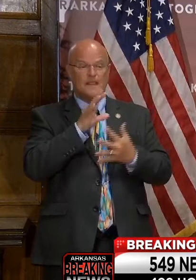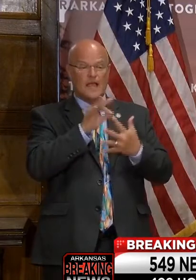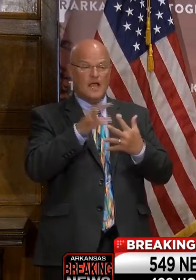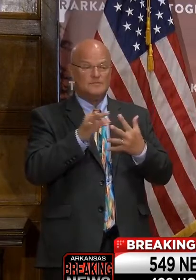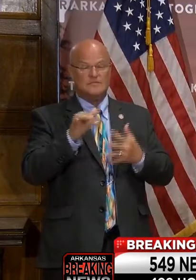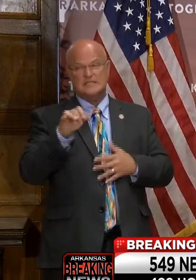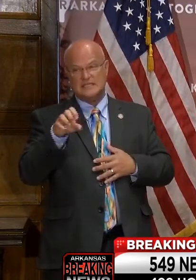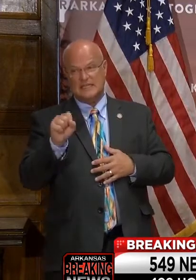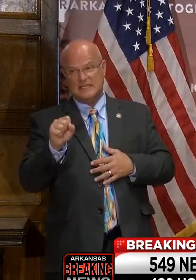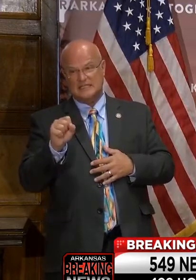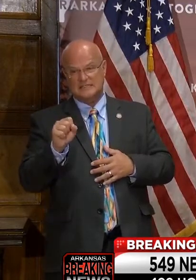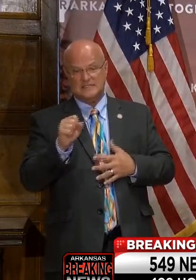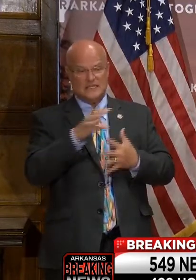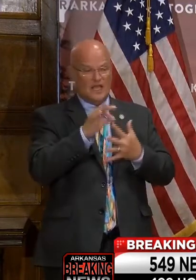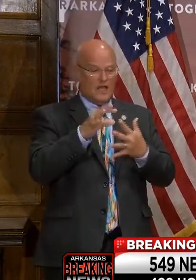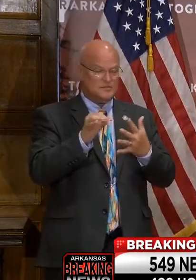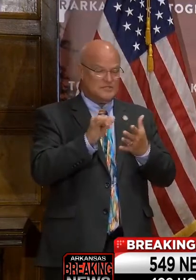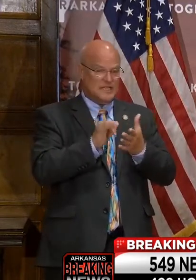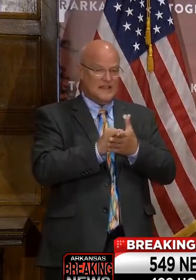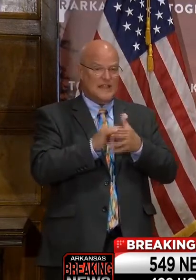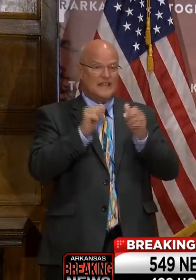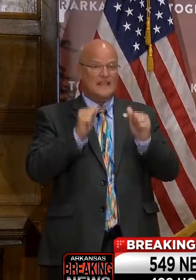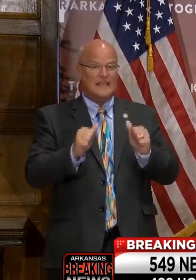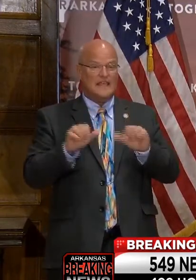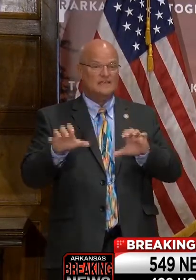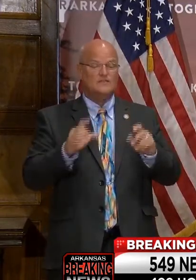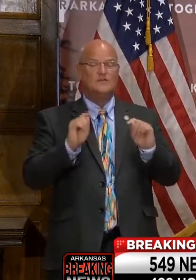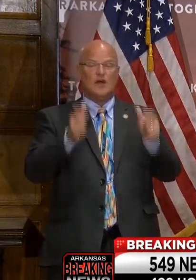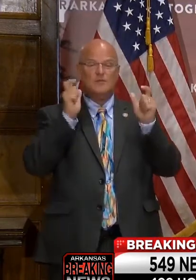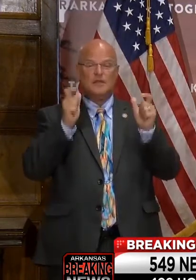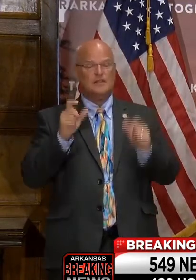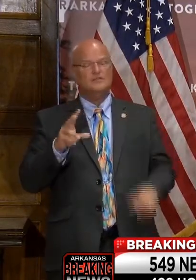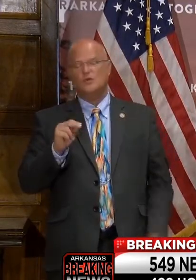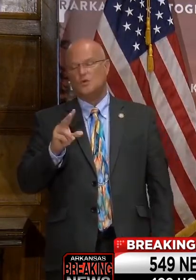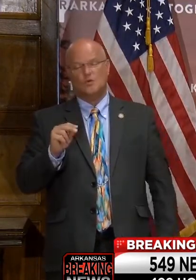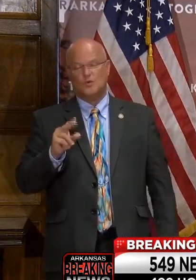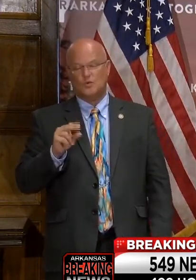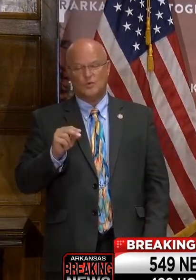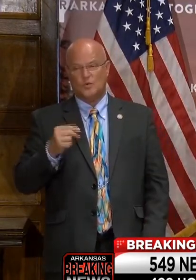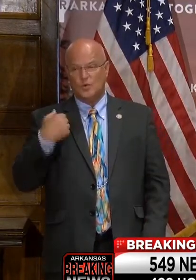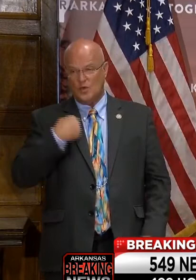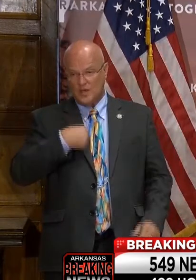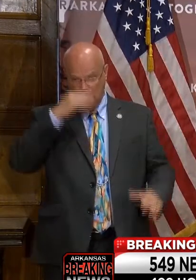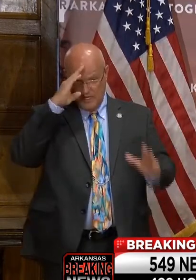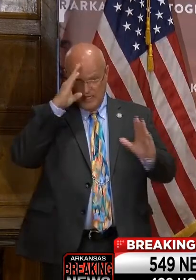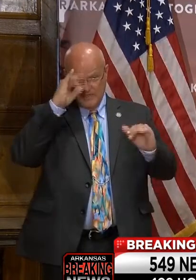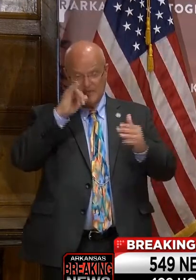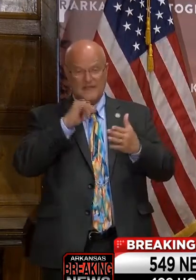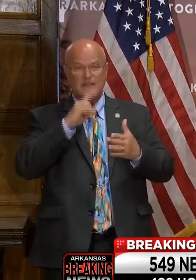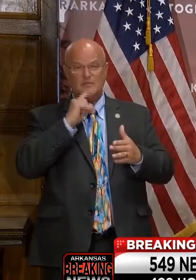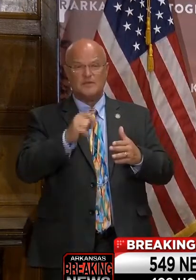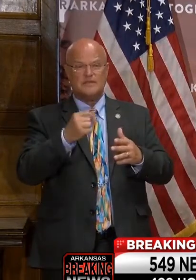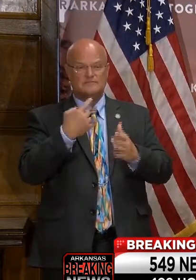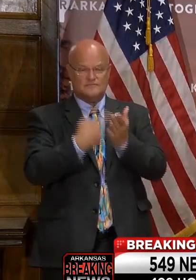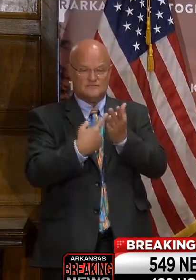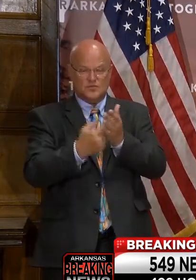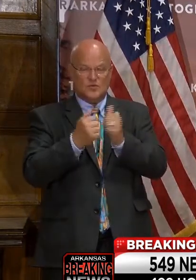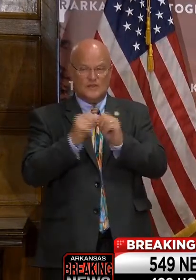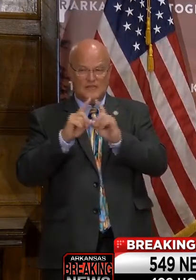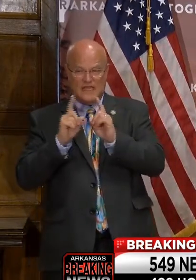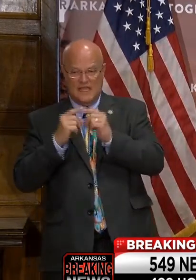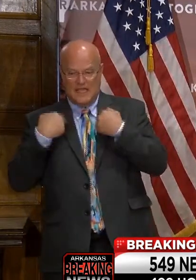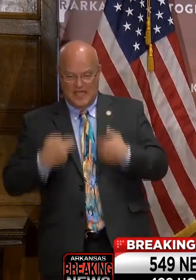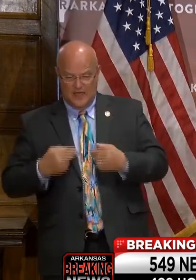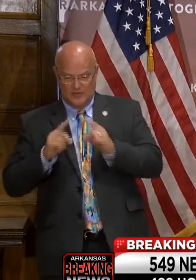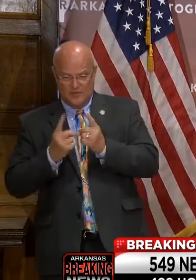option? Yes. Is it an option that they can just do automatically? No. We would expect that they would be in consultation with Health Department